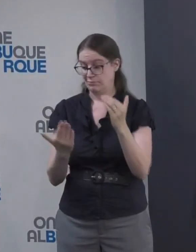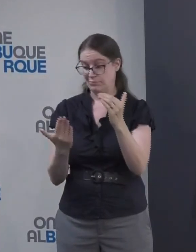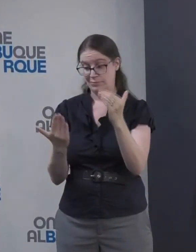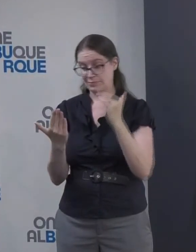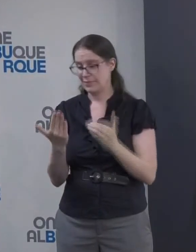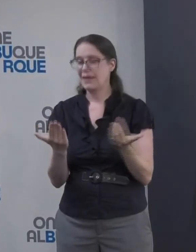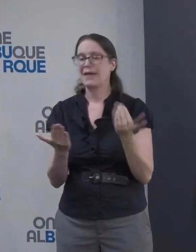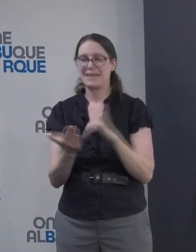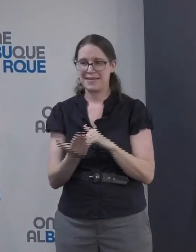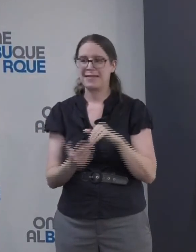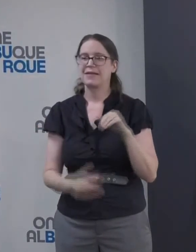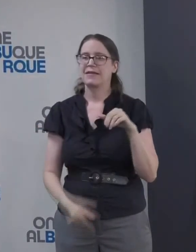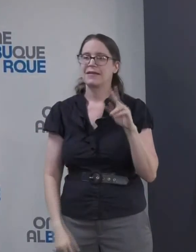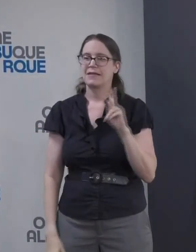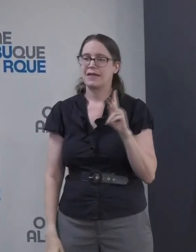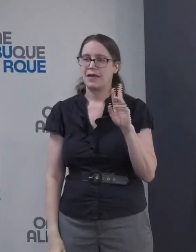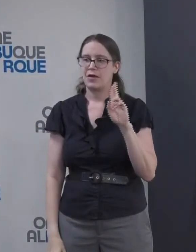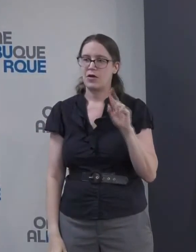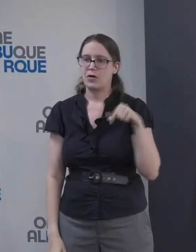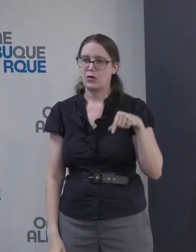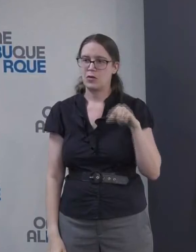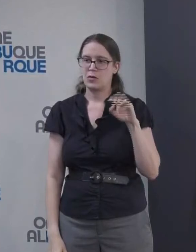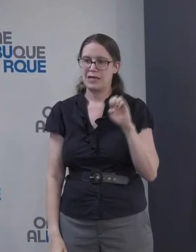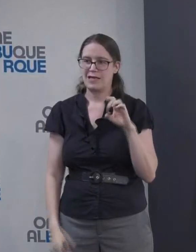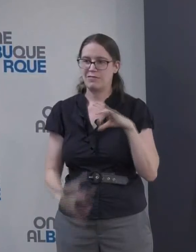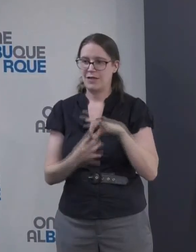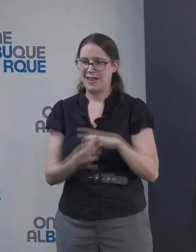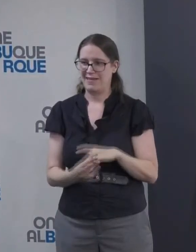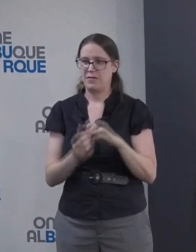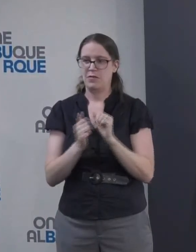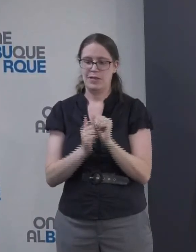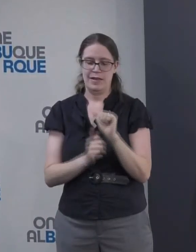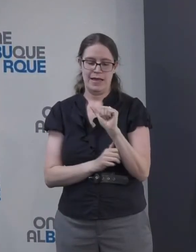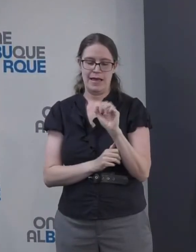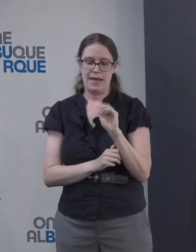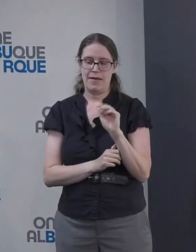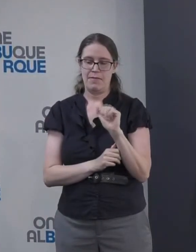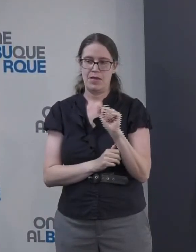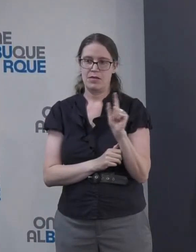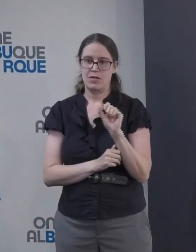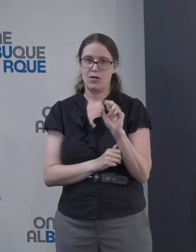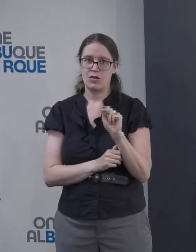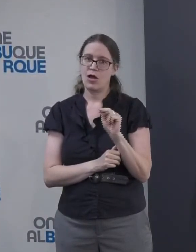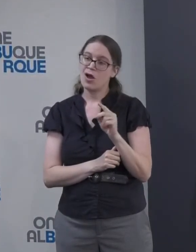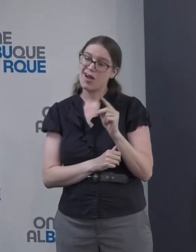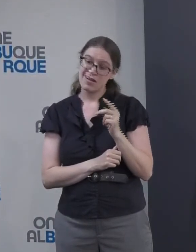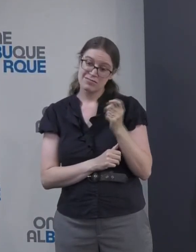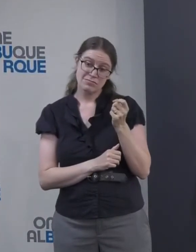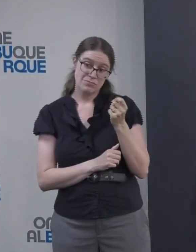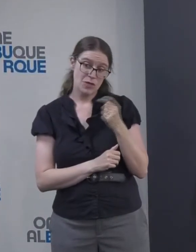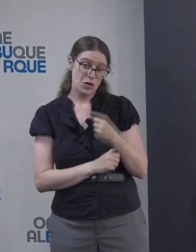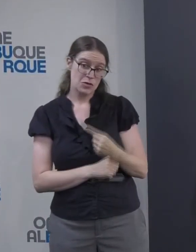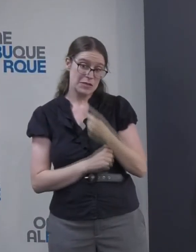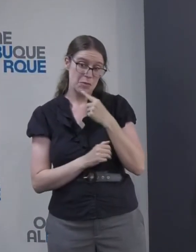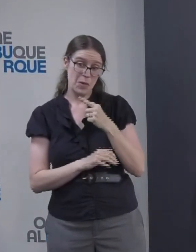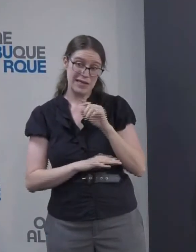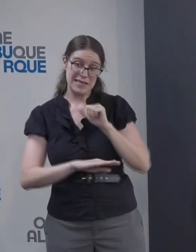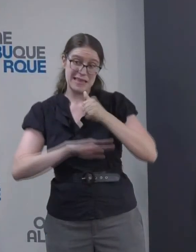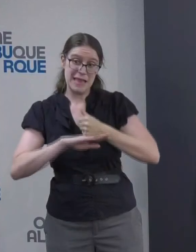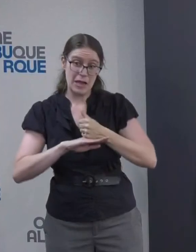Another one from KRQE on the Amazon subject. Are you at all disappointed about Amazon locating outside of the city